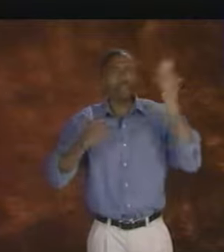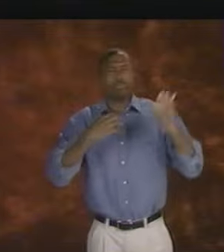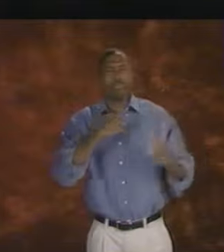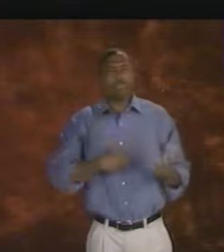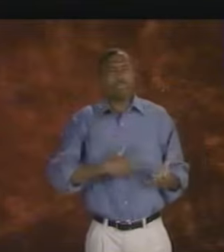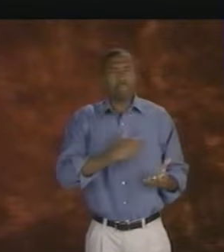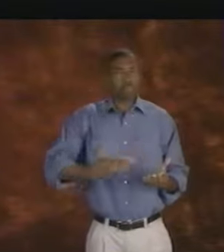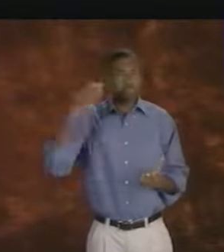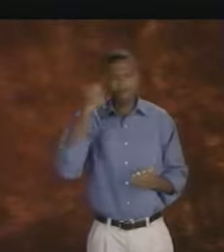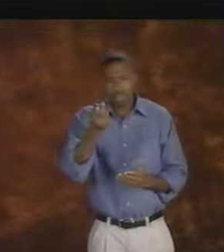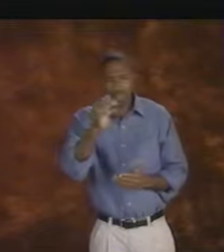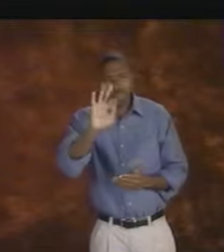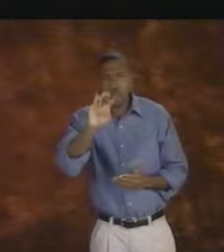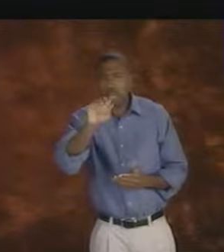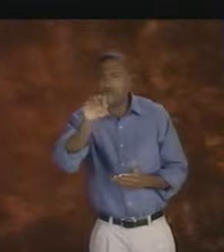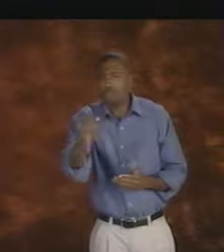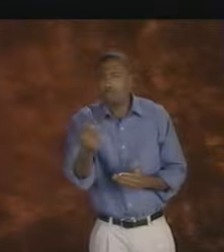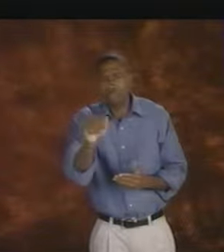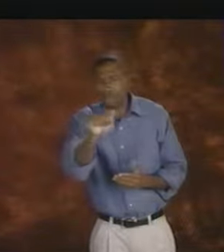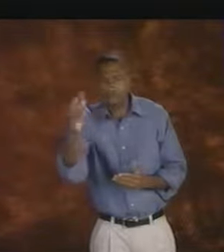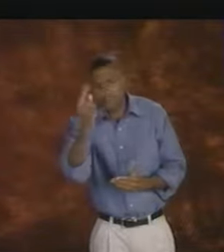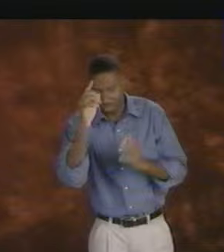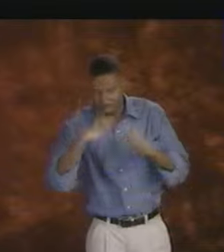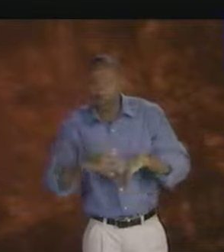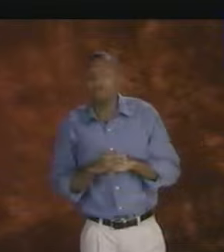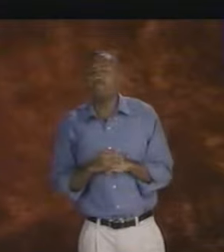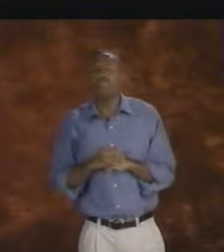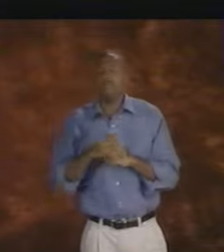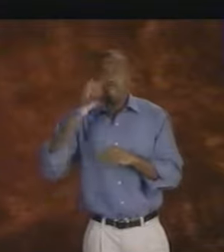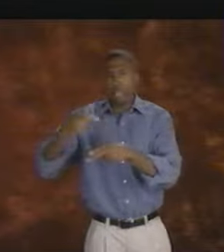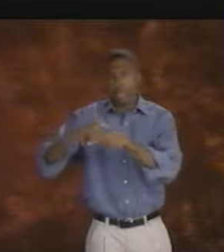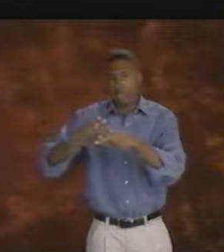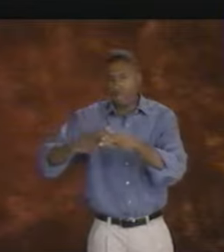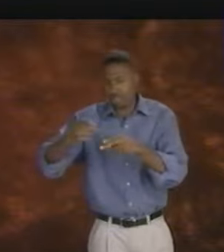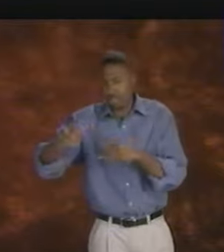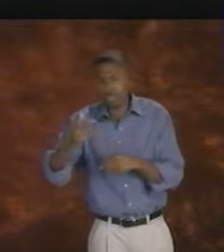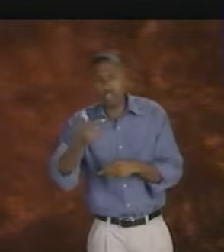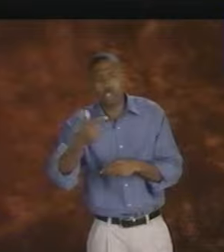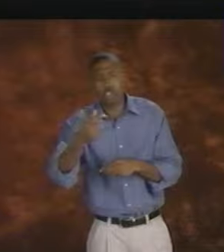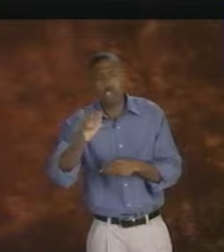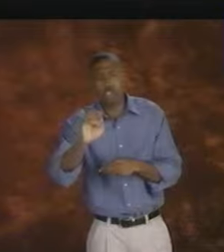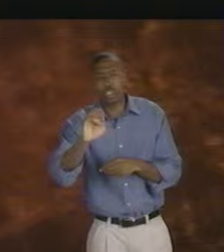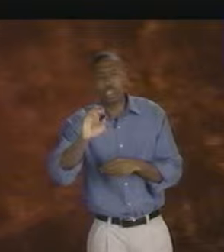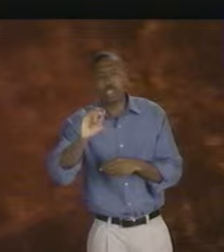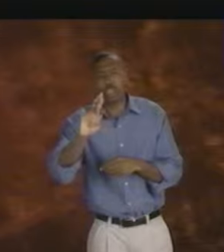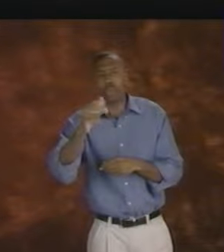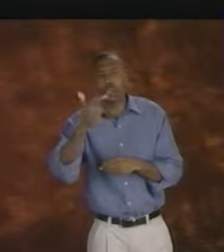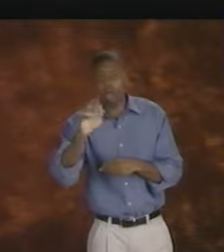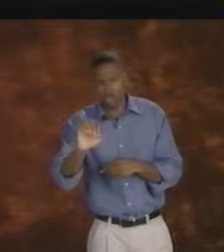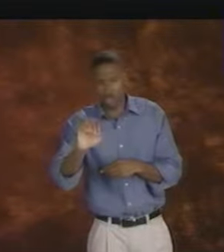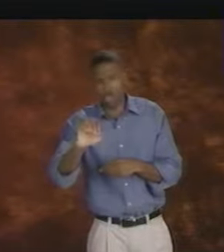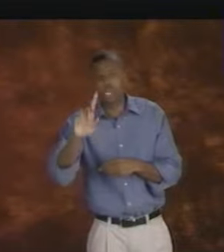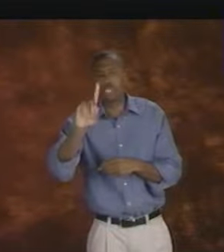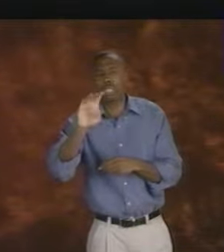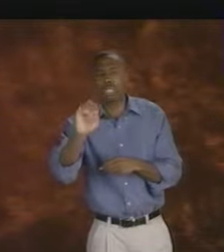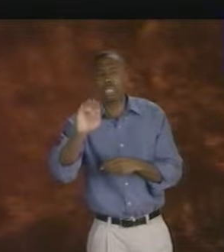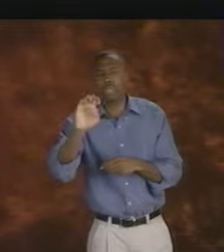how was this material invented? Well, in Switzerland, in the 1940s, thereabouts, a man named George